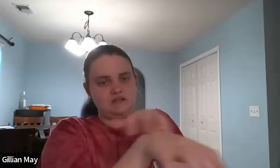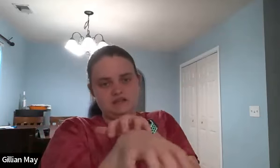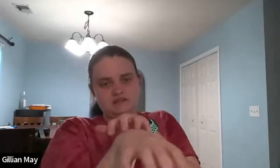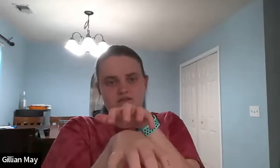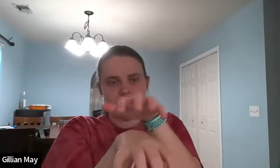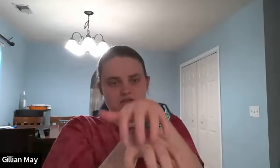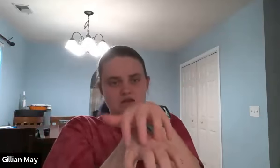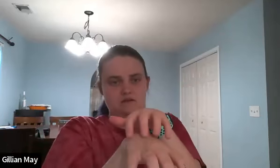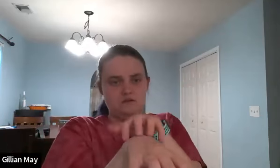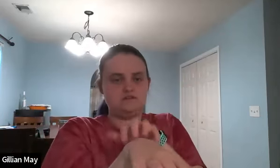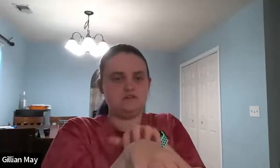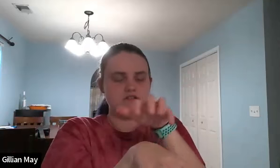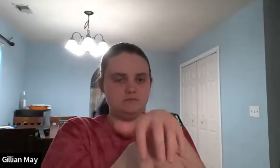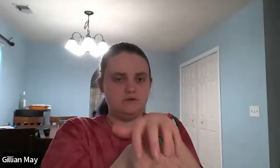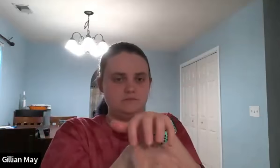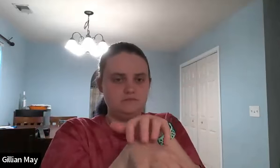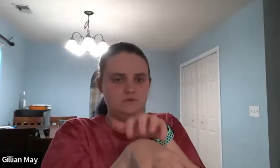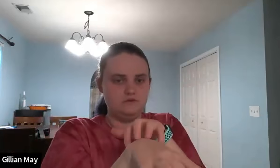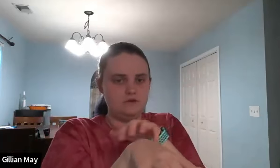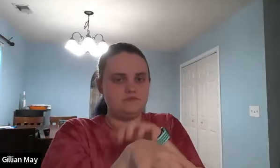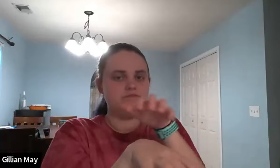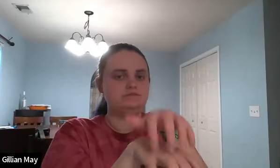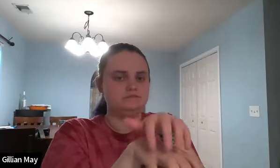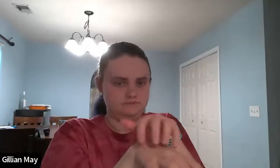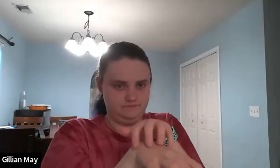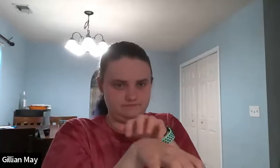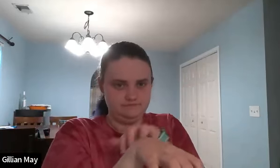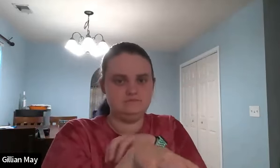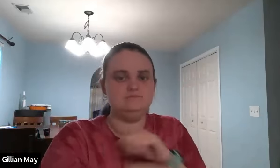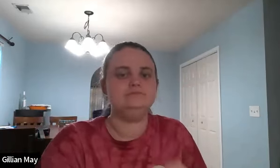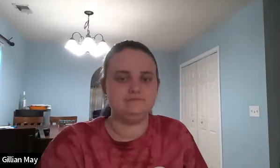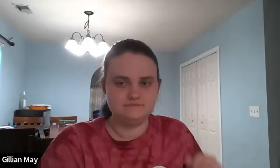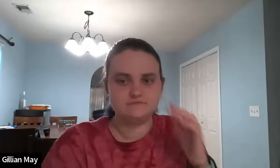guess, yeah, there we go. So y'all can see better. Grapes. Mm-hmm.